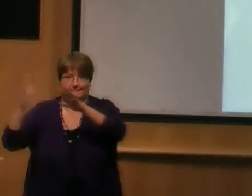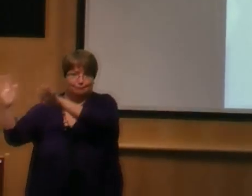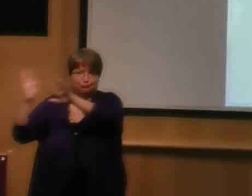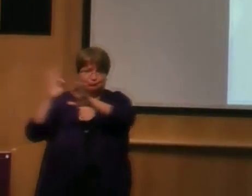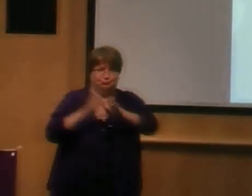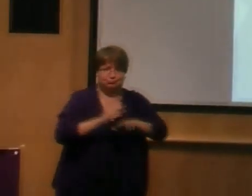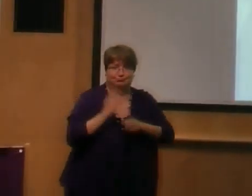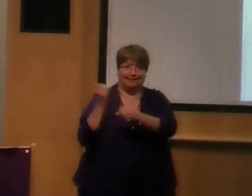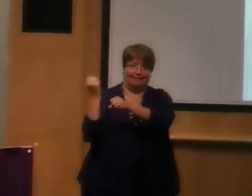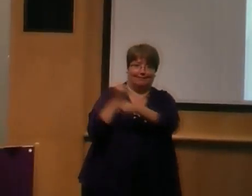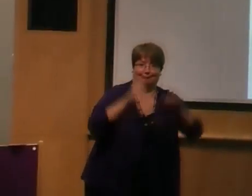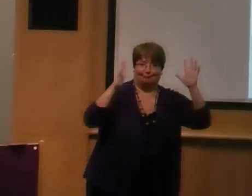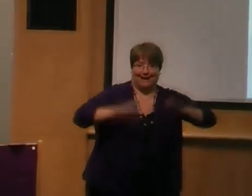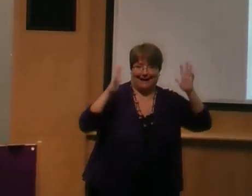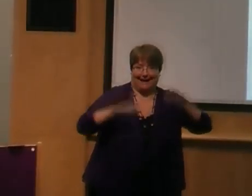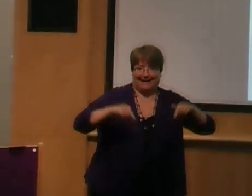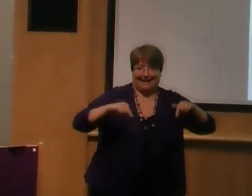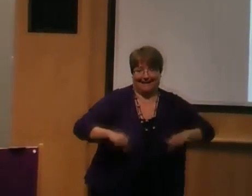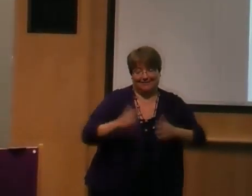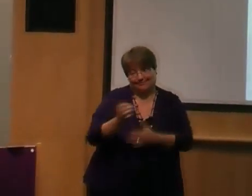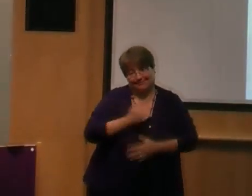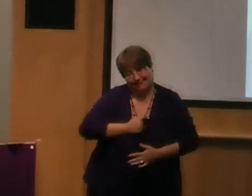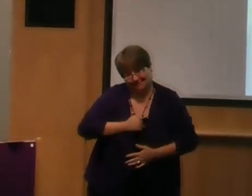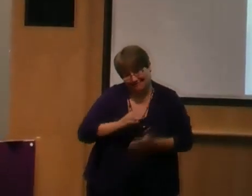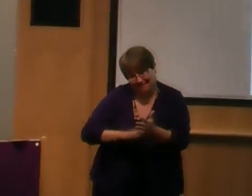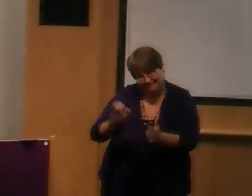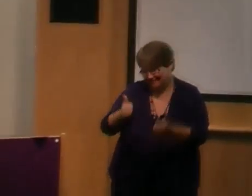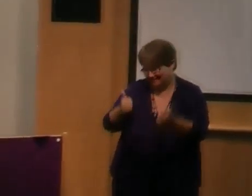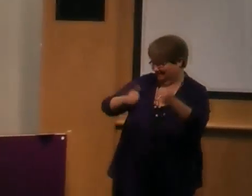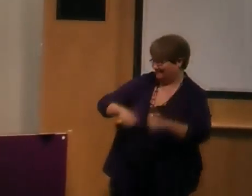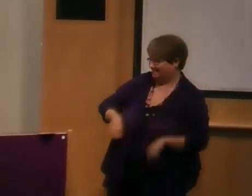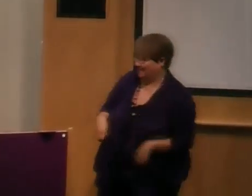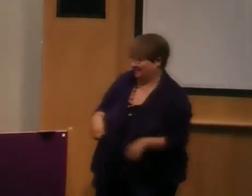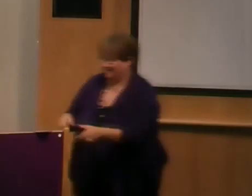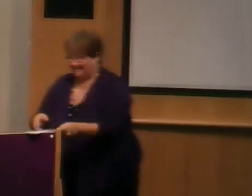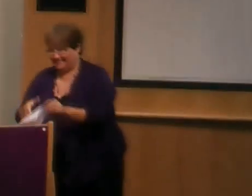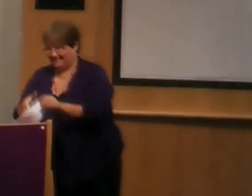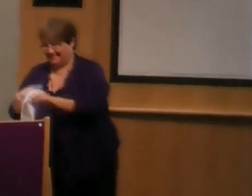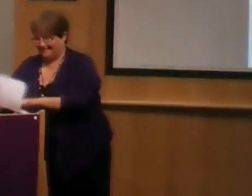past few days. We have come over from Belfast and good weather and weather, so I apologise for that, Manchester.